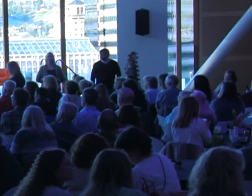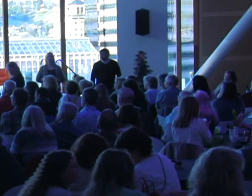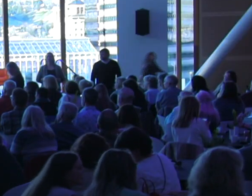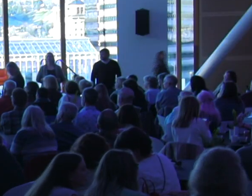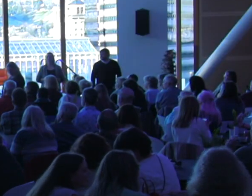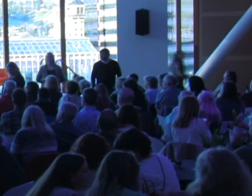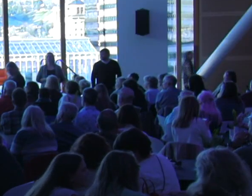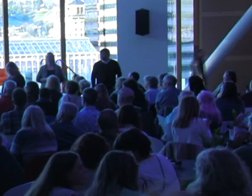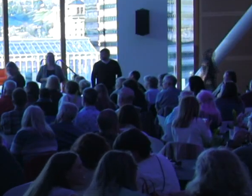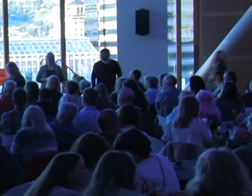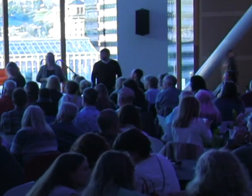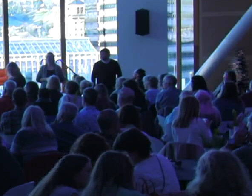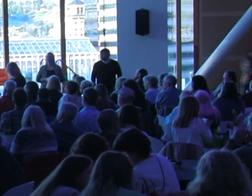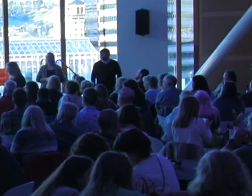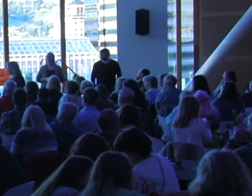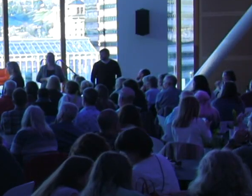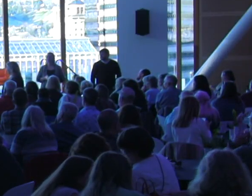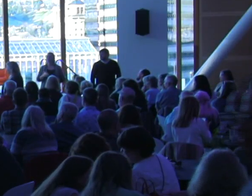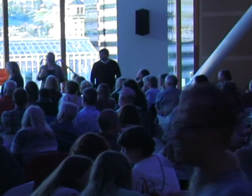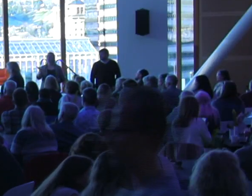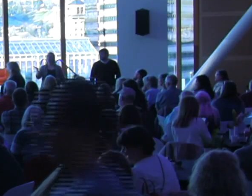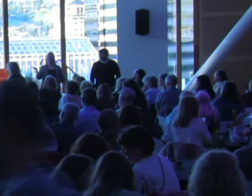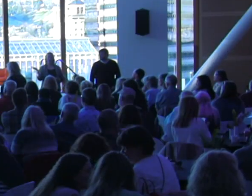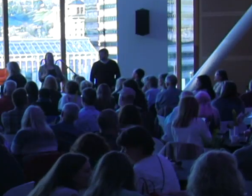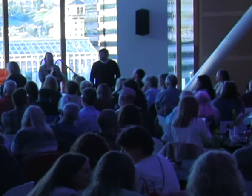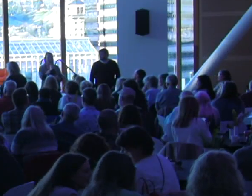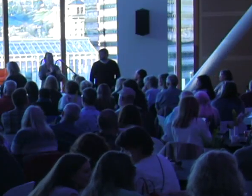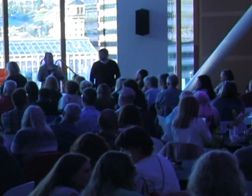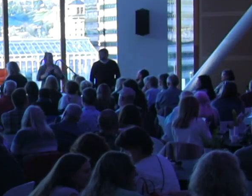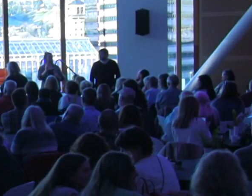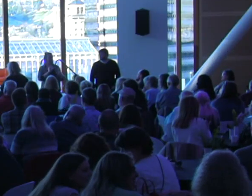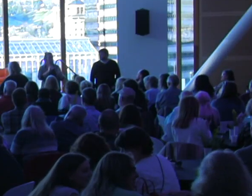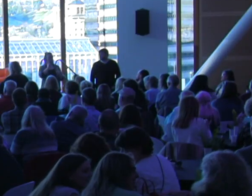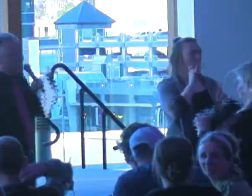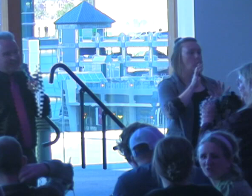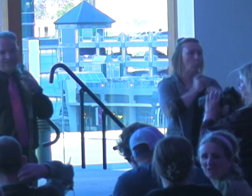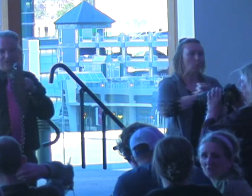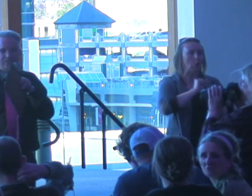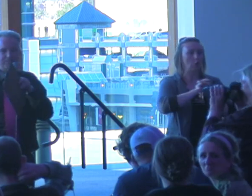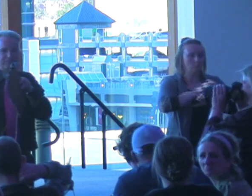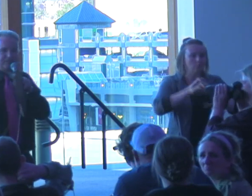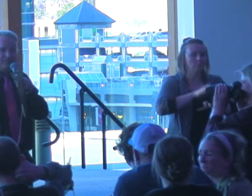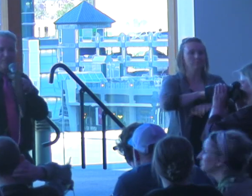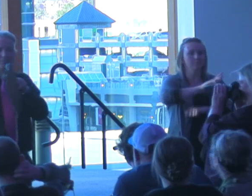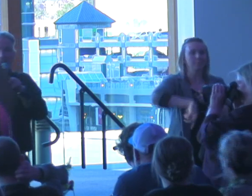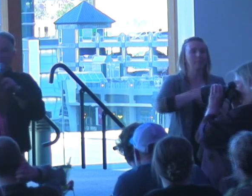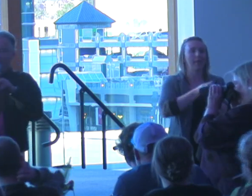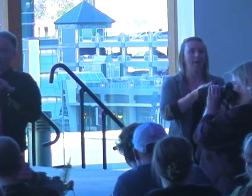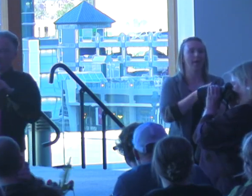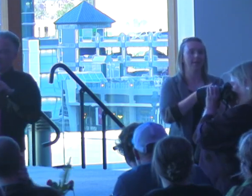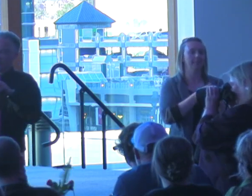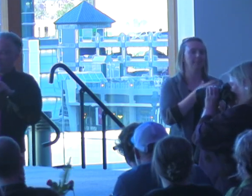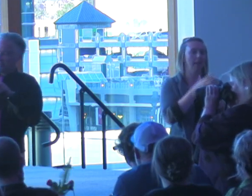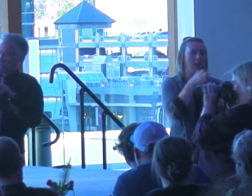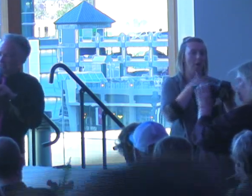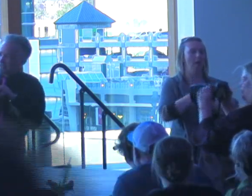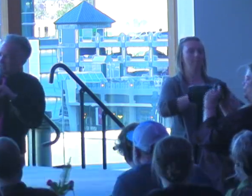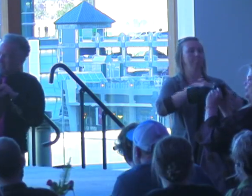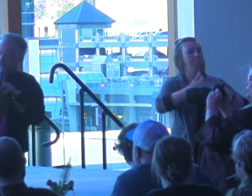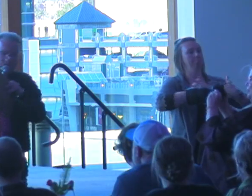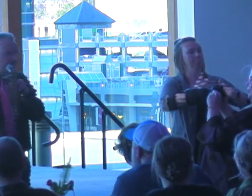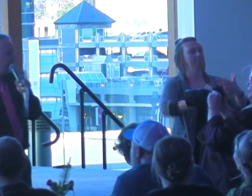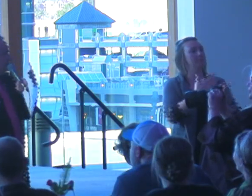people behind the scenes who are moving us forward. And some of them have been with us a little